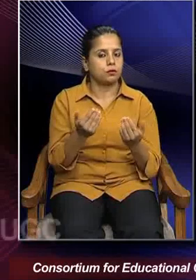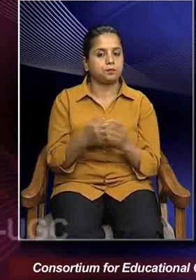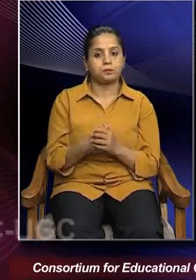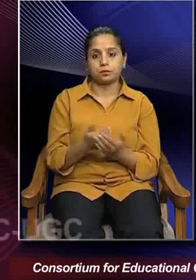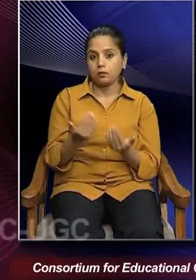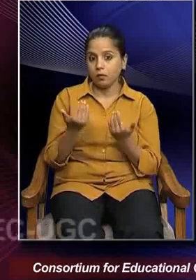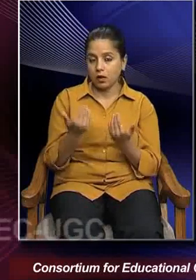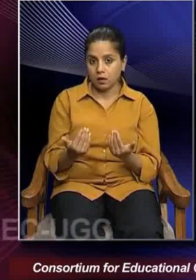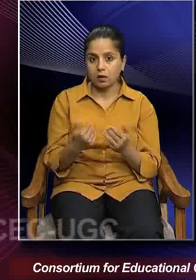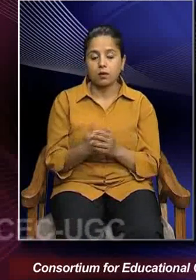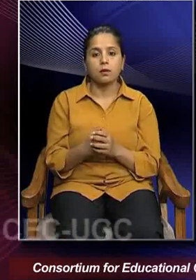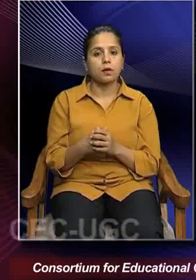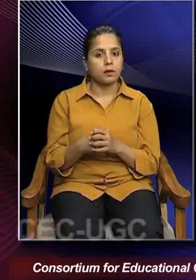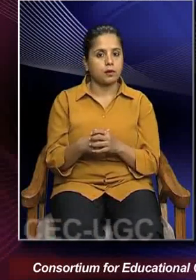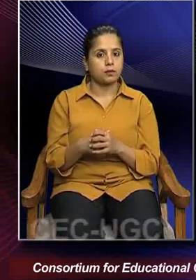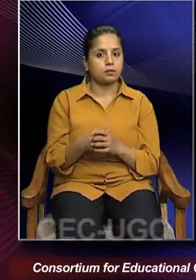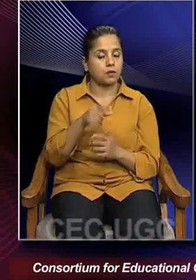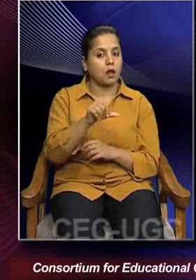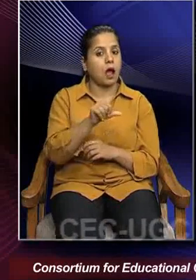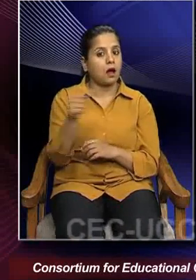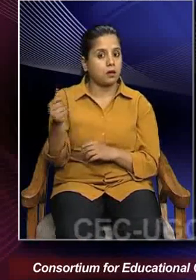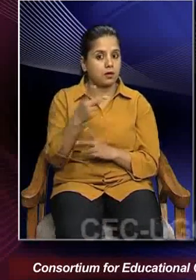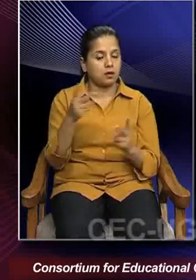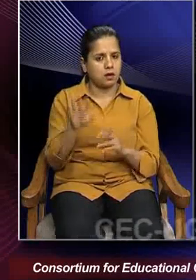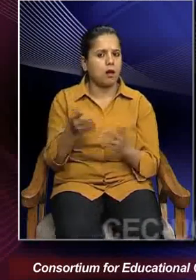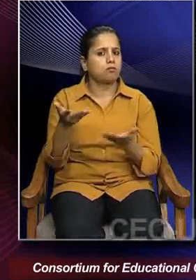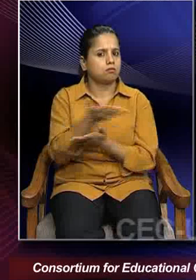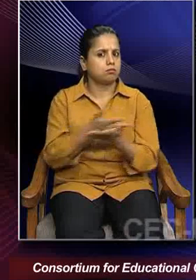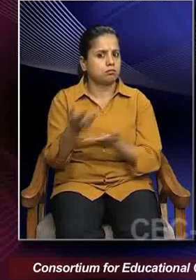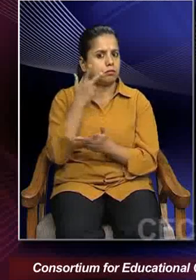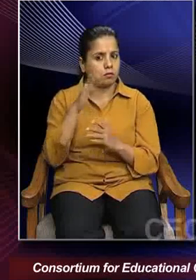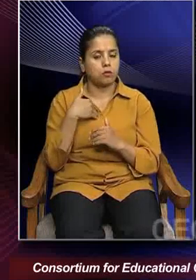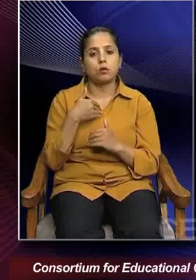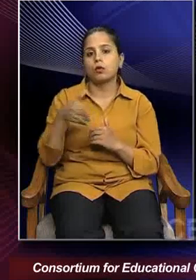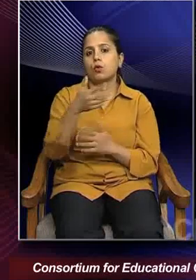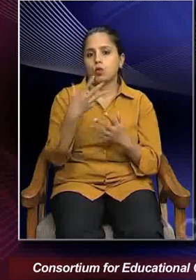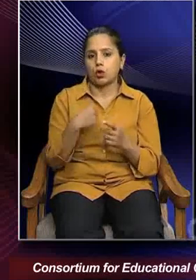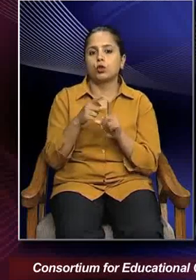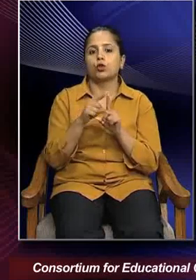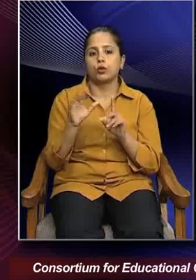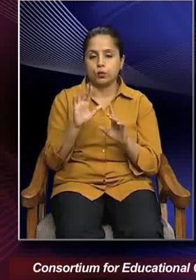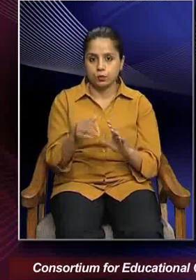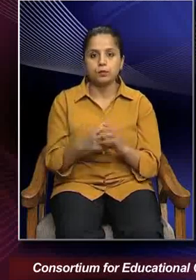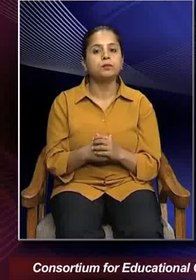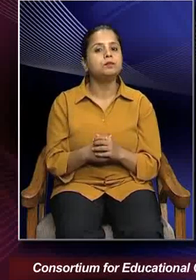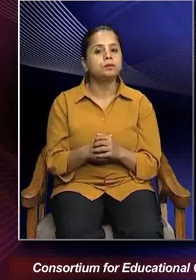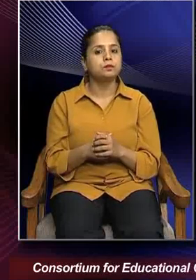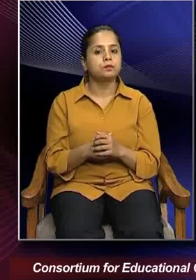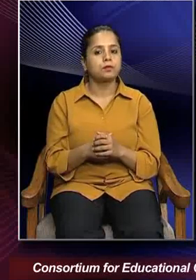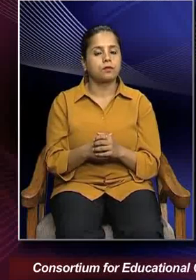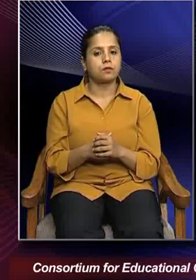Now there are other discussions that we would like to do